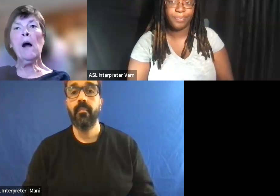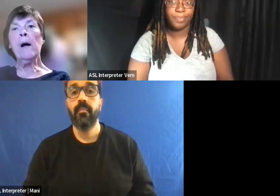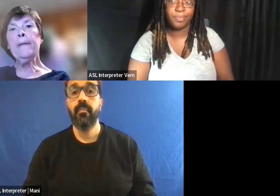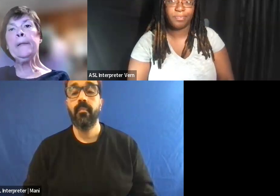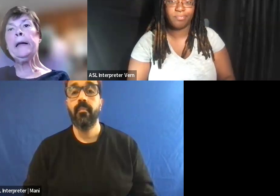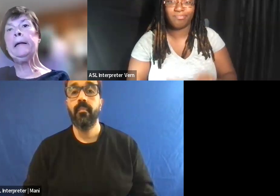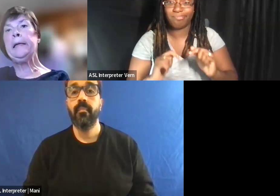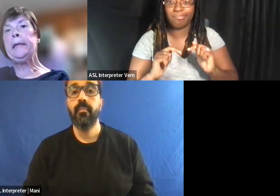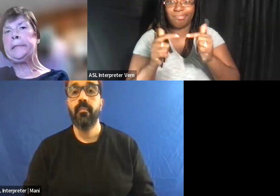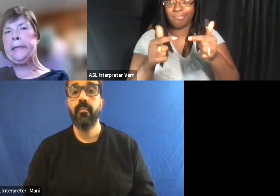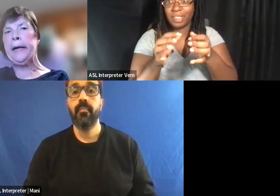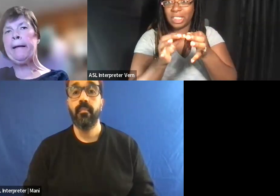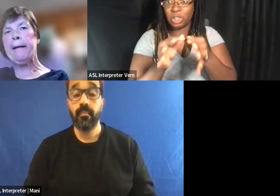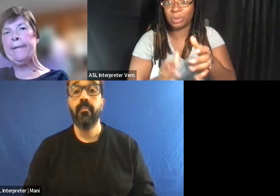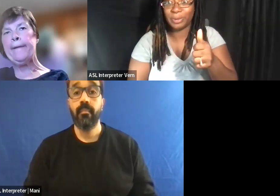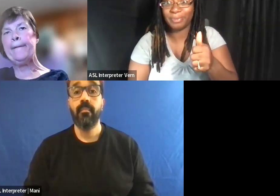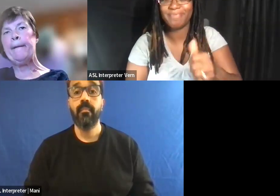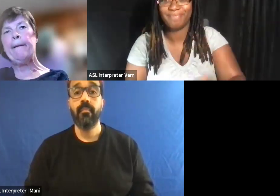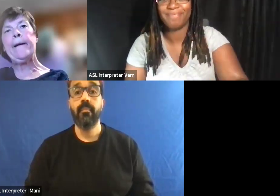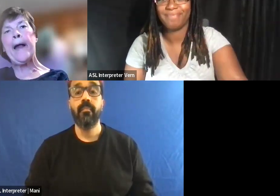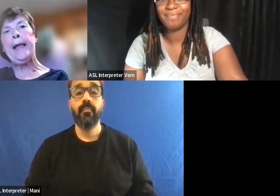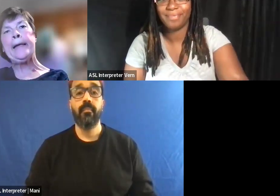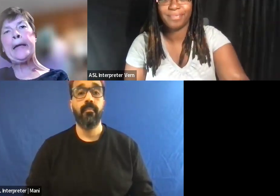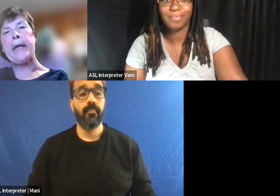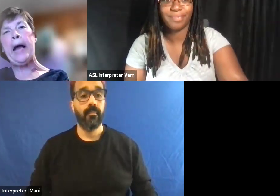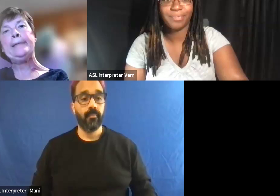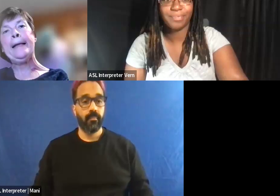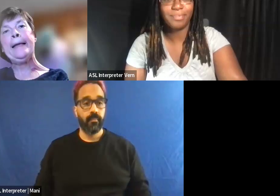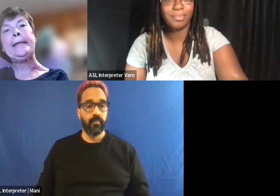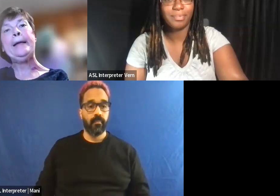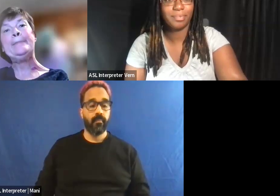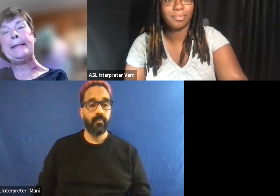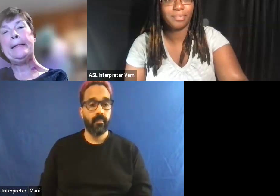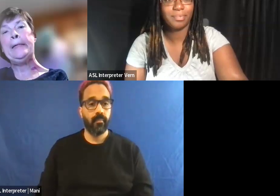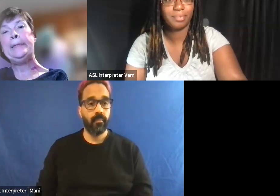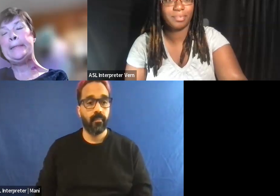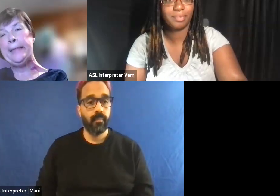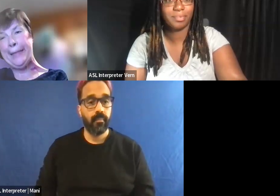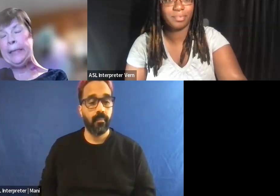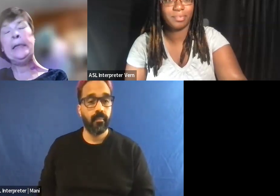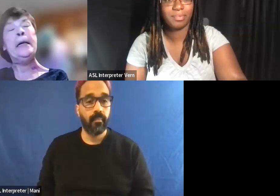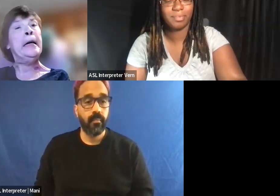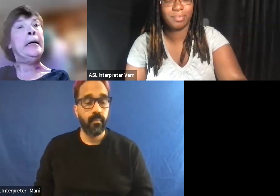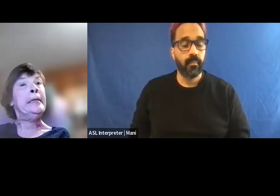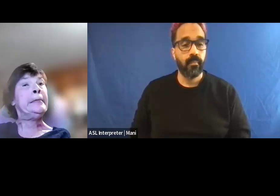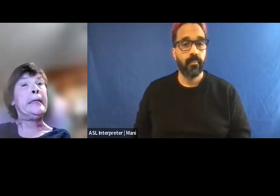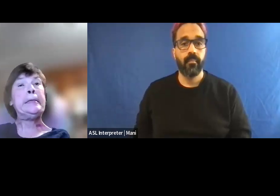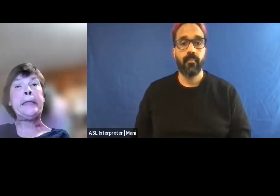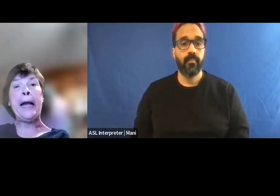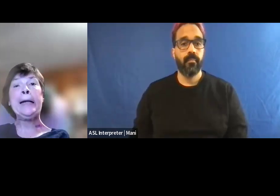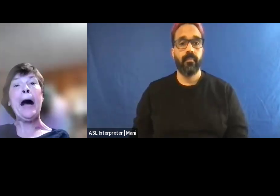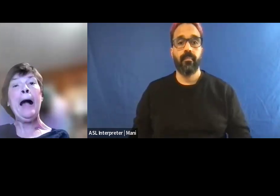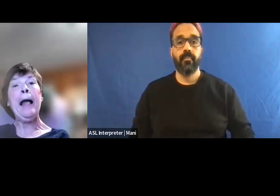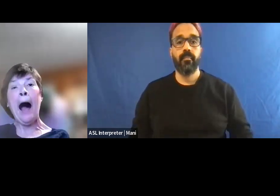And if you're the chair of the board at that time, it's important for you